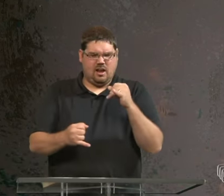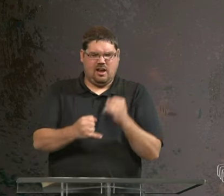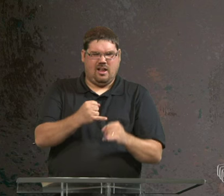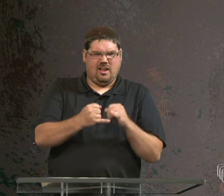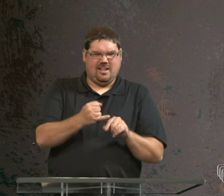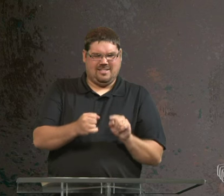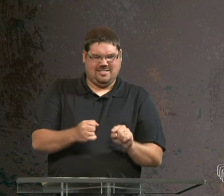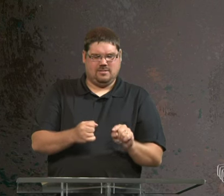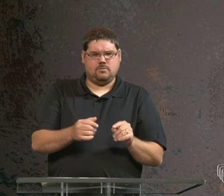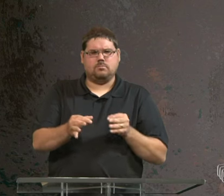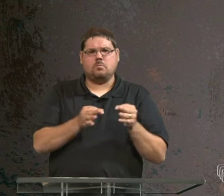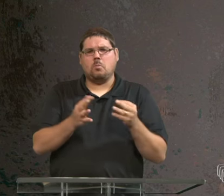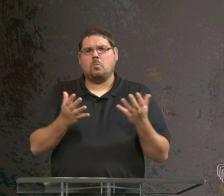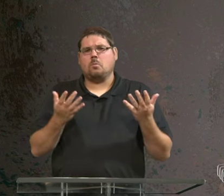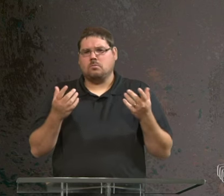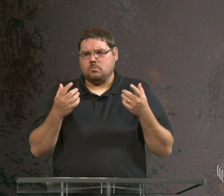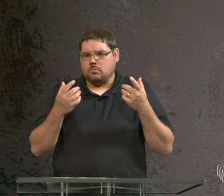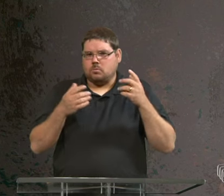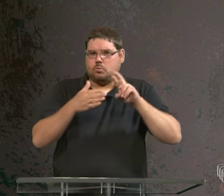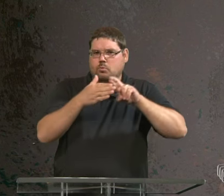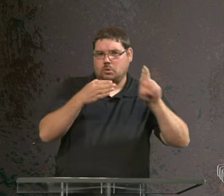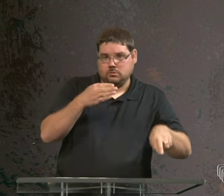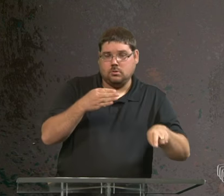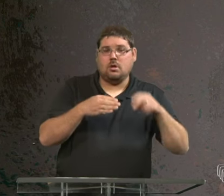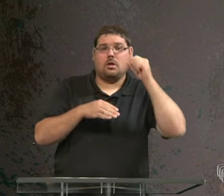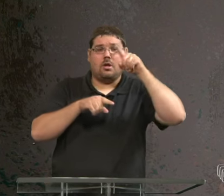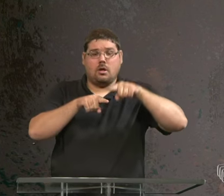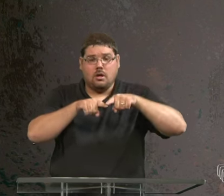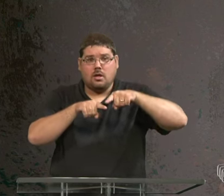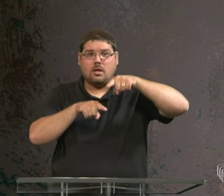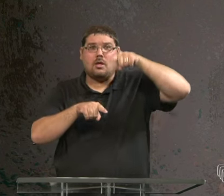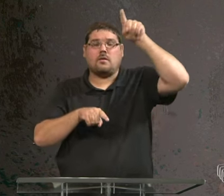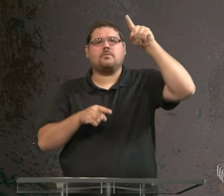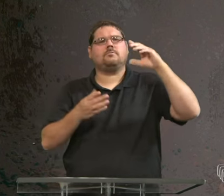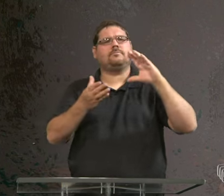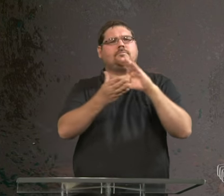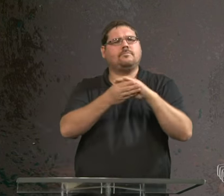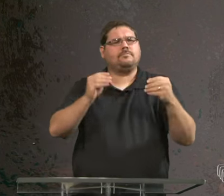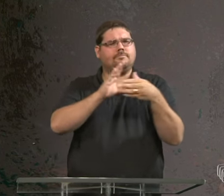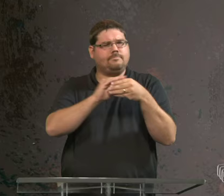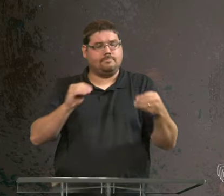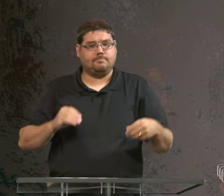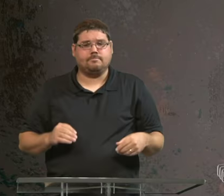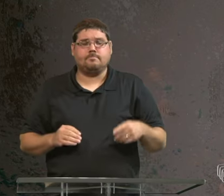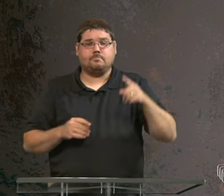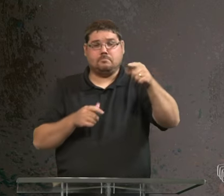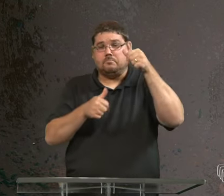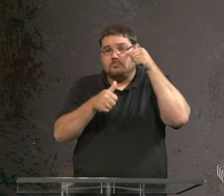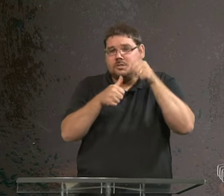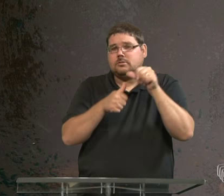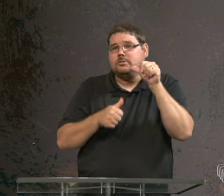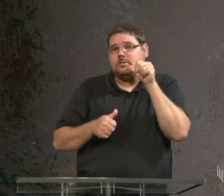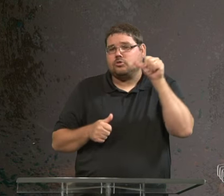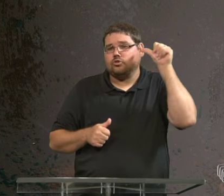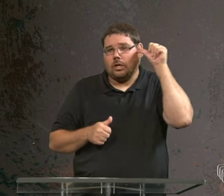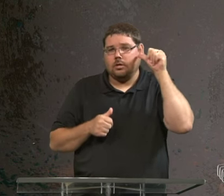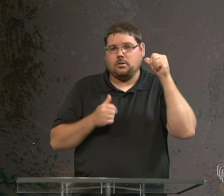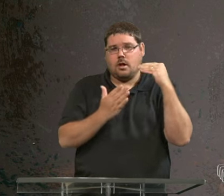Now that is the last verse in this chapter. And that's the result of all the things that